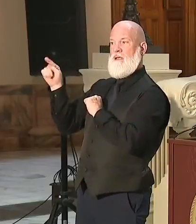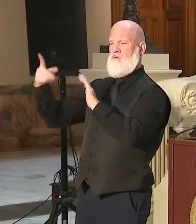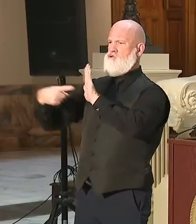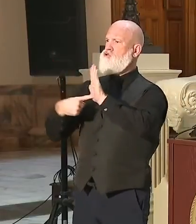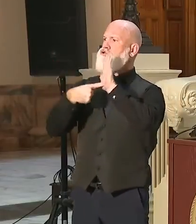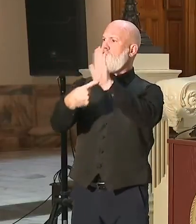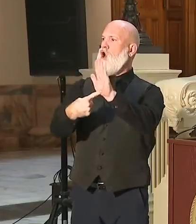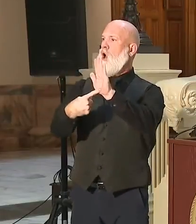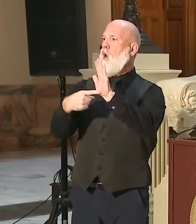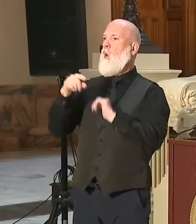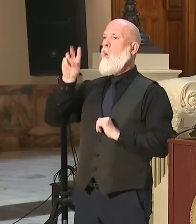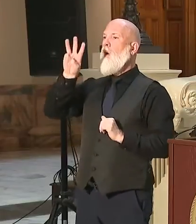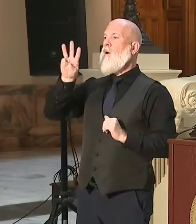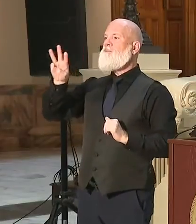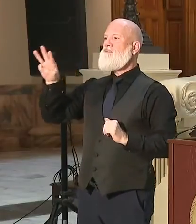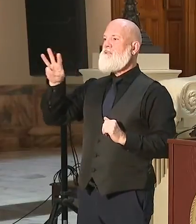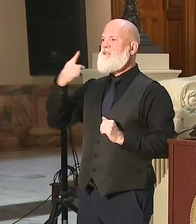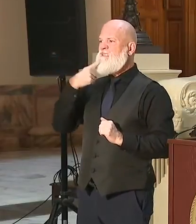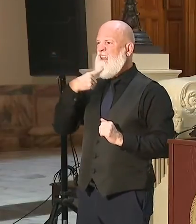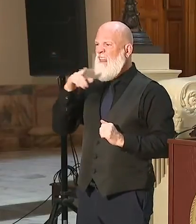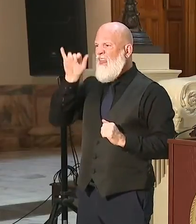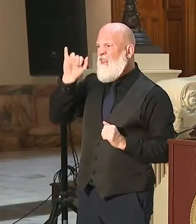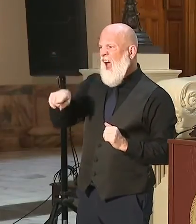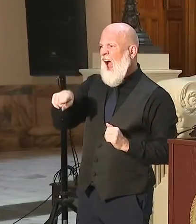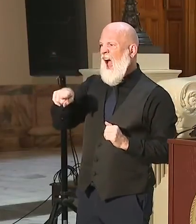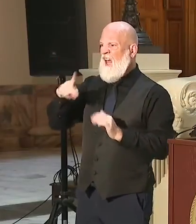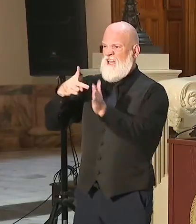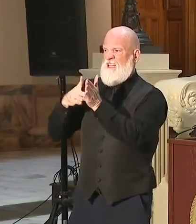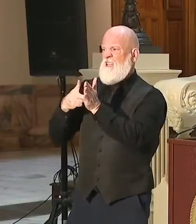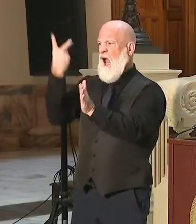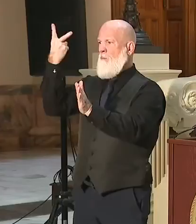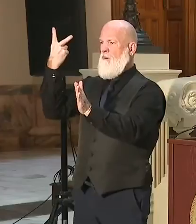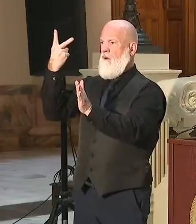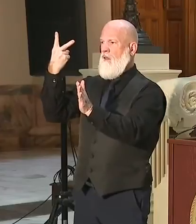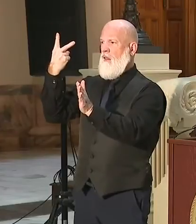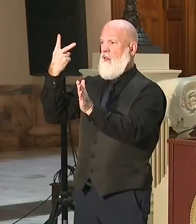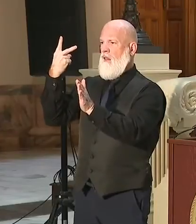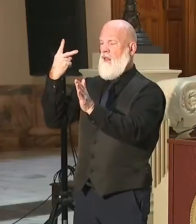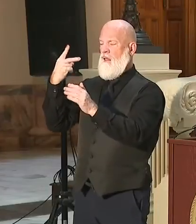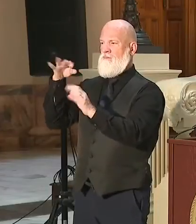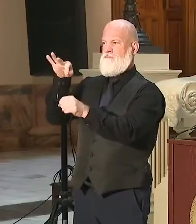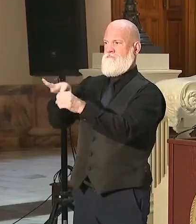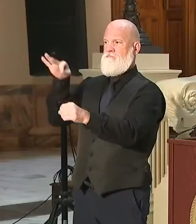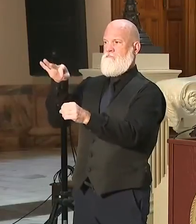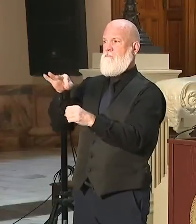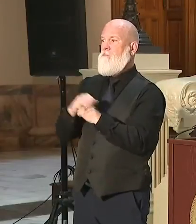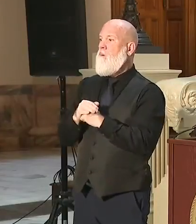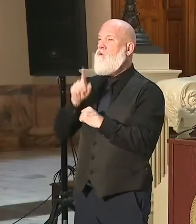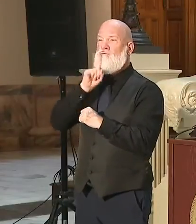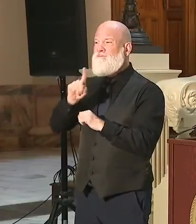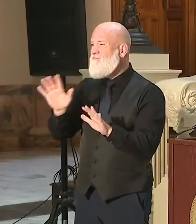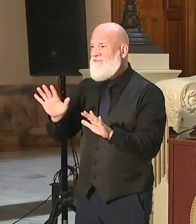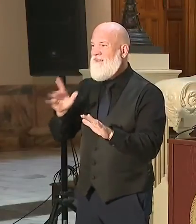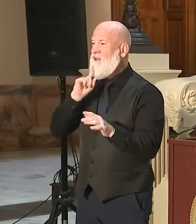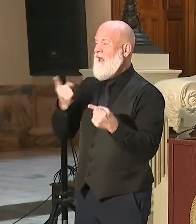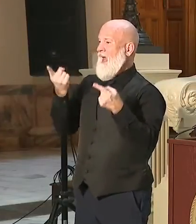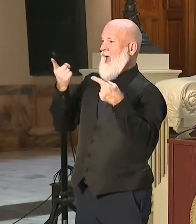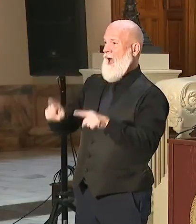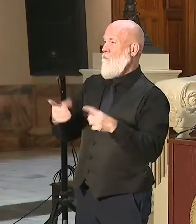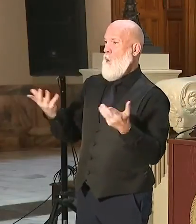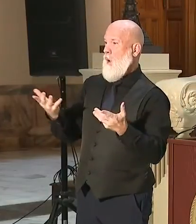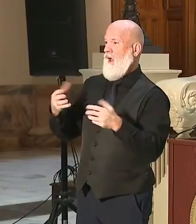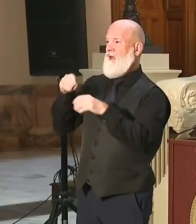of y'all who are from Georgia understand that under the National Voting Rights Act, Gwinnett is the one county in Georgia that has to use